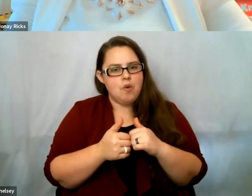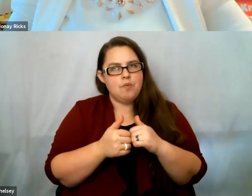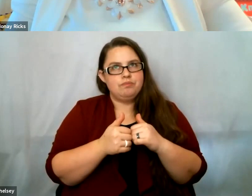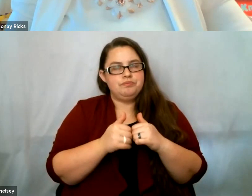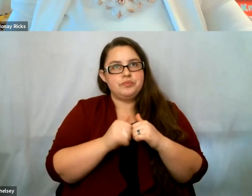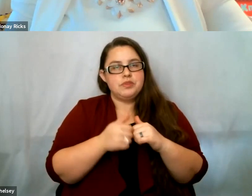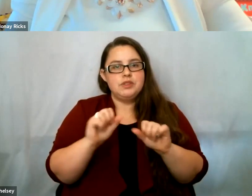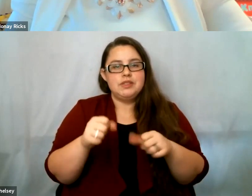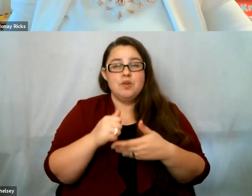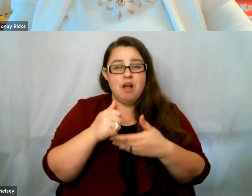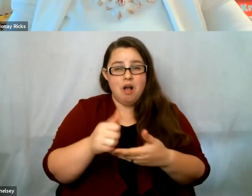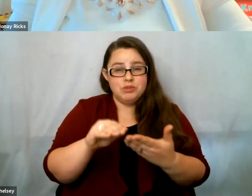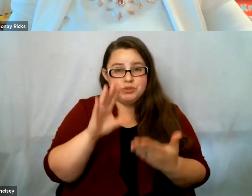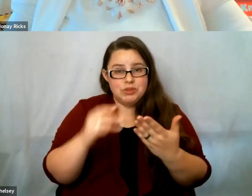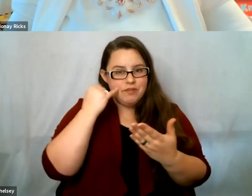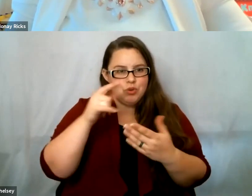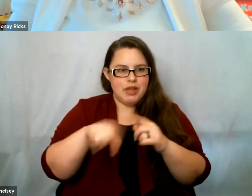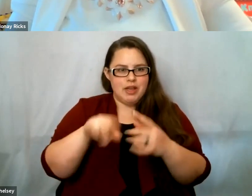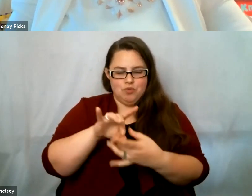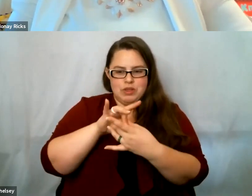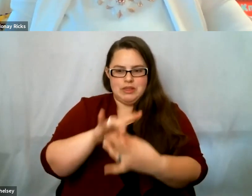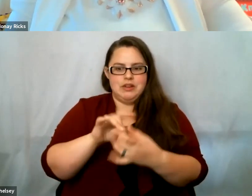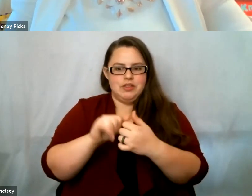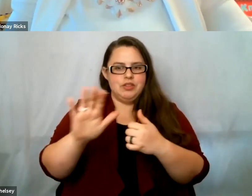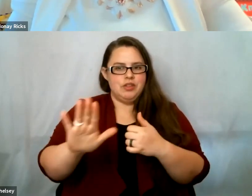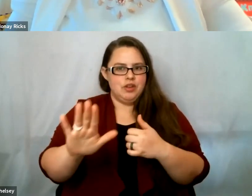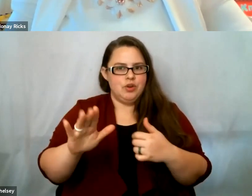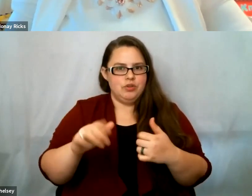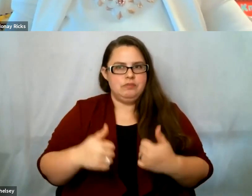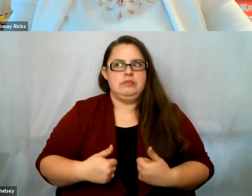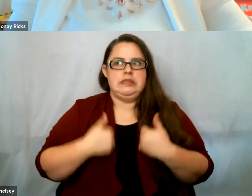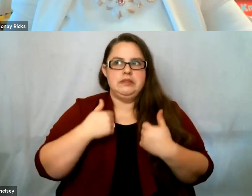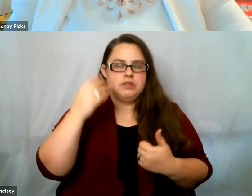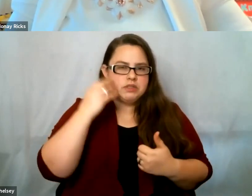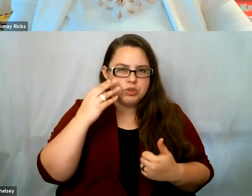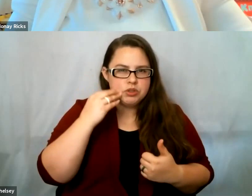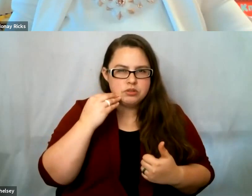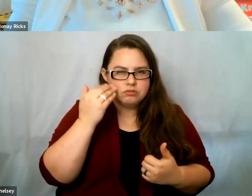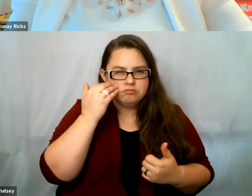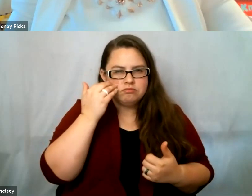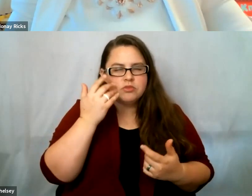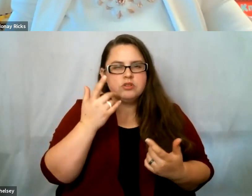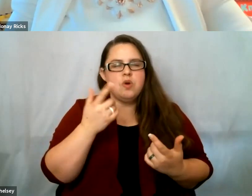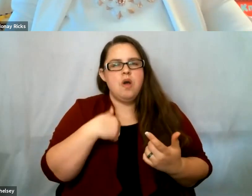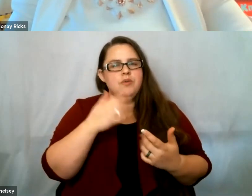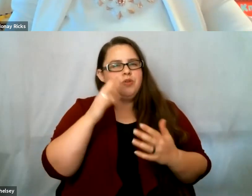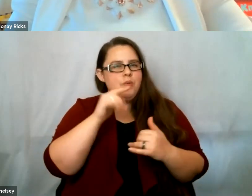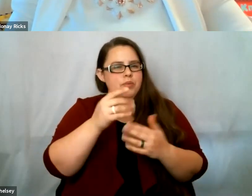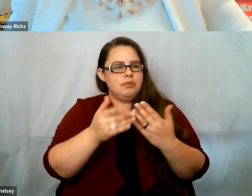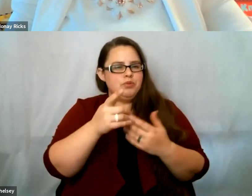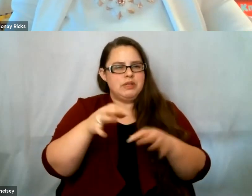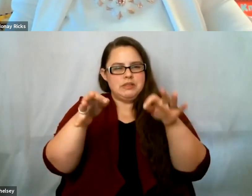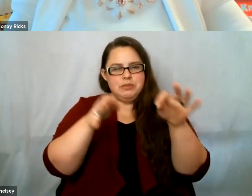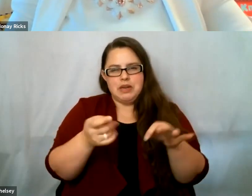a student if you can't relate to the lived experience, right? And so I don't know, I was hoping maybe you can talk to us a little